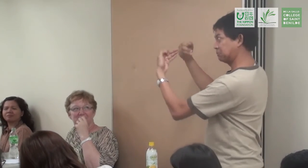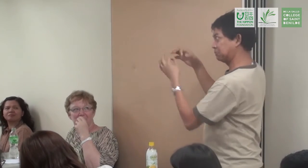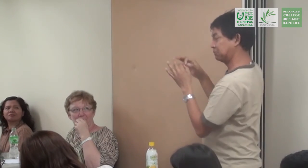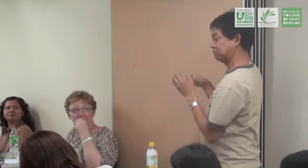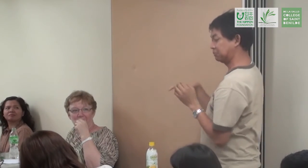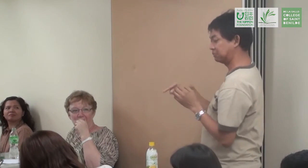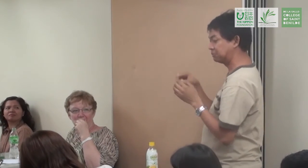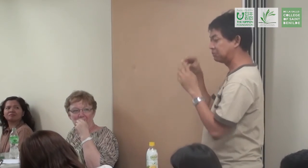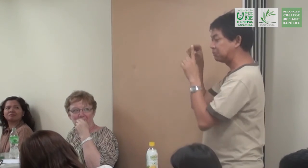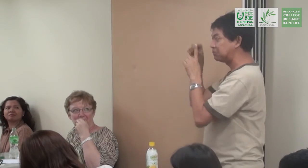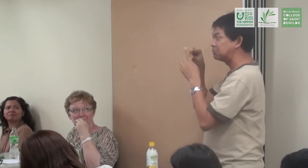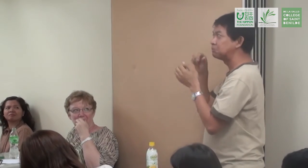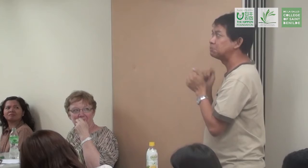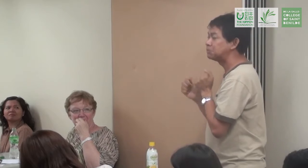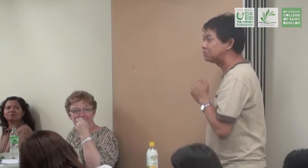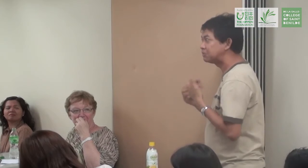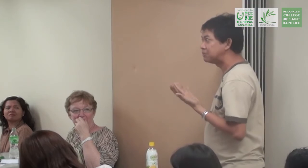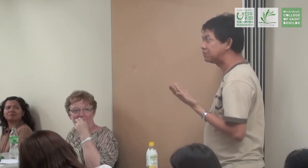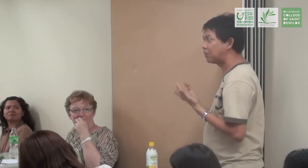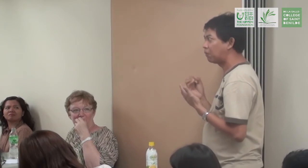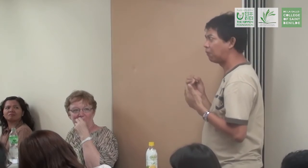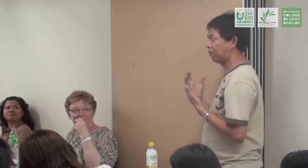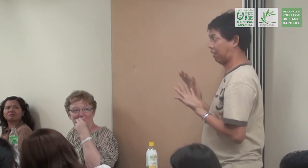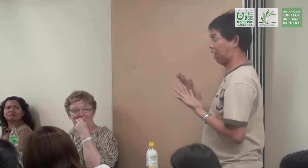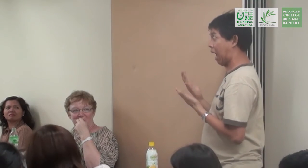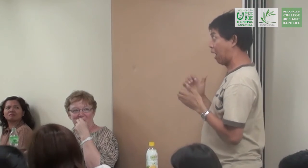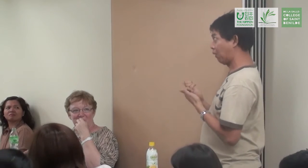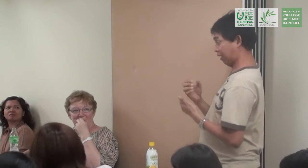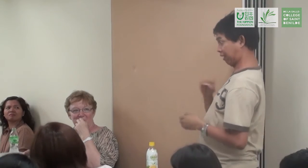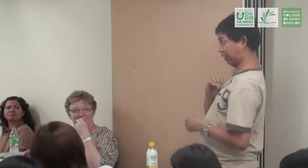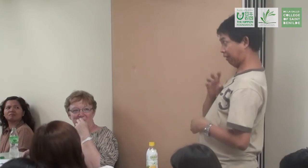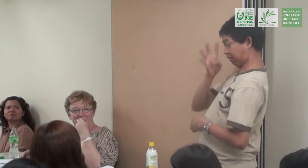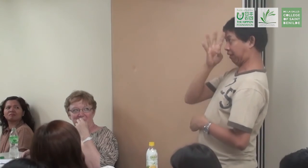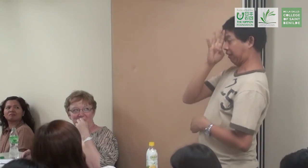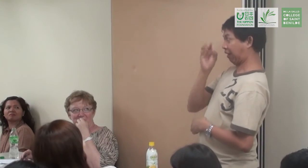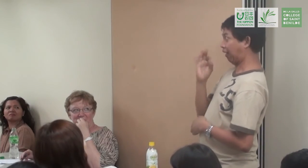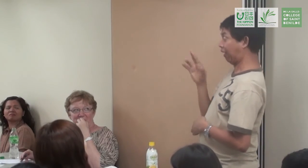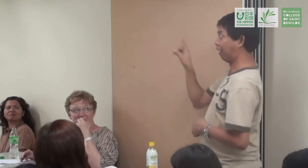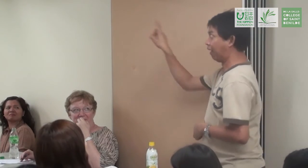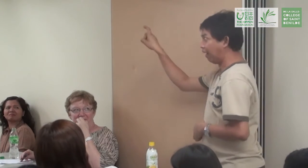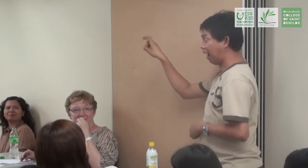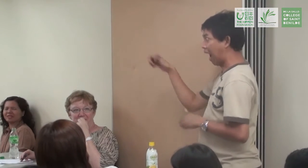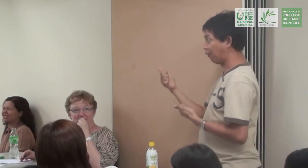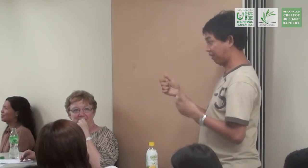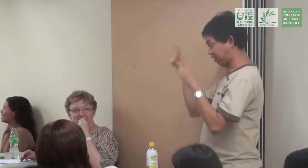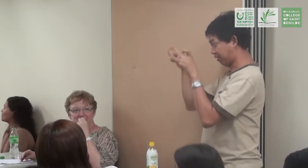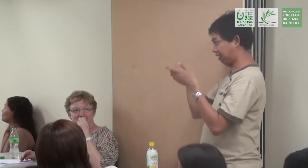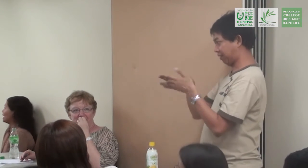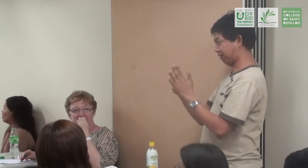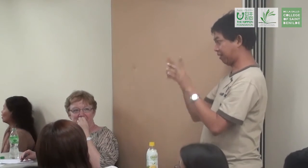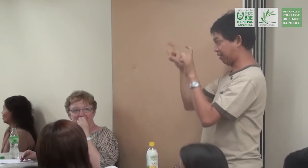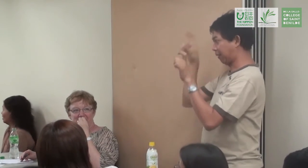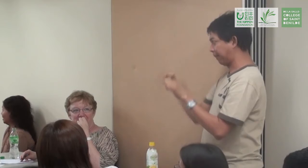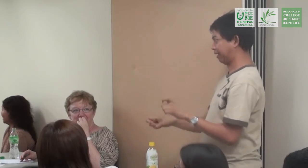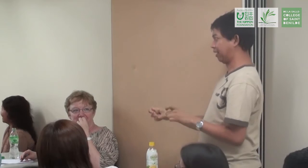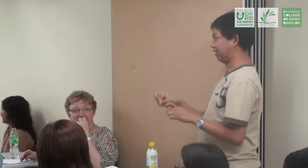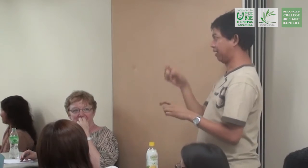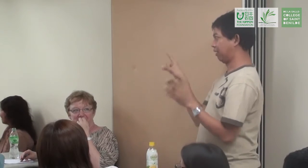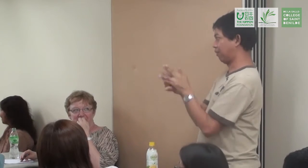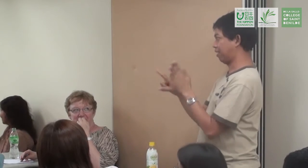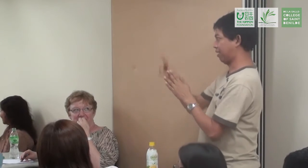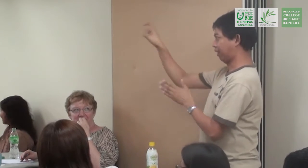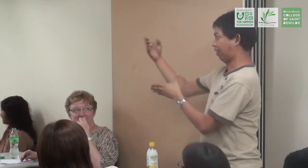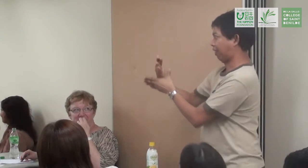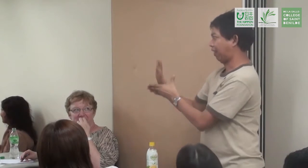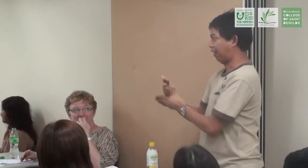you to maybe help explain the word for me so I can understand, or maybe I could just guess